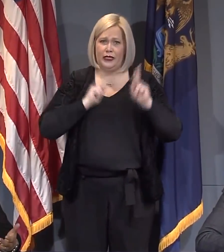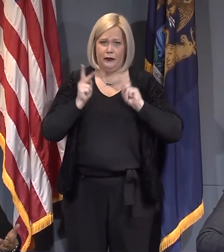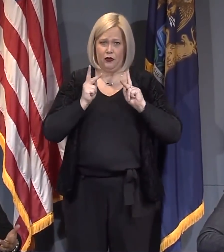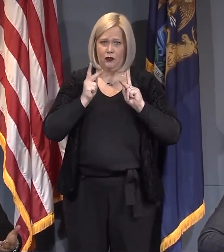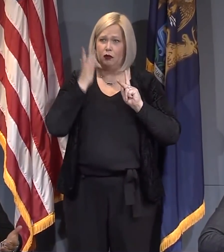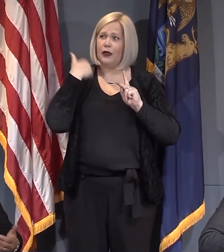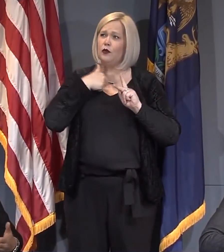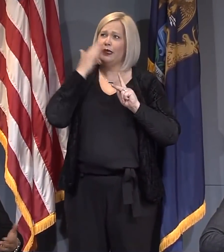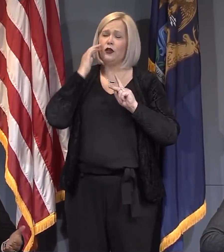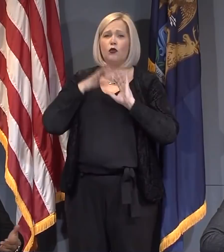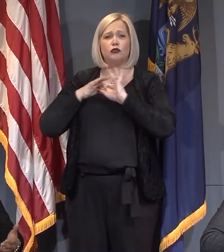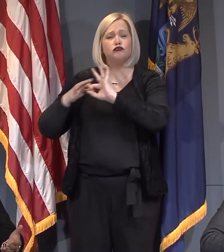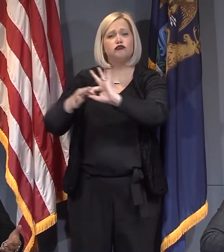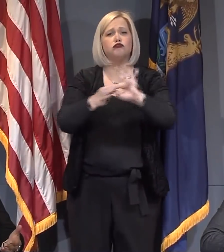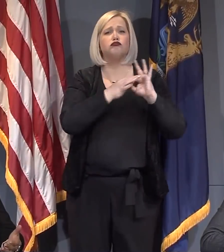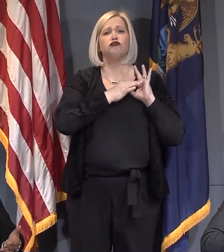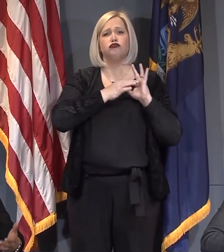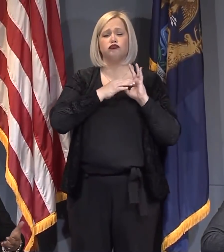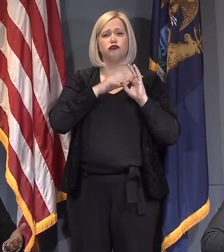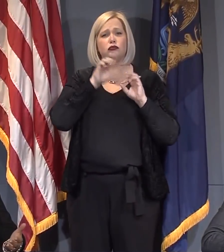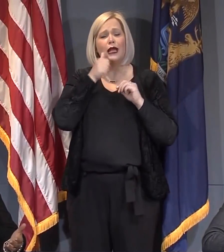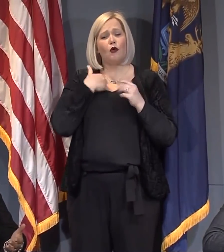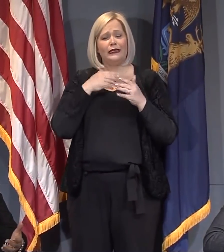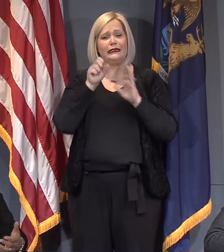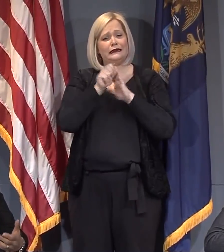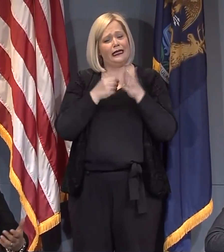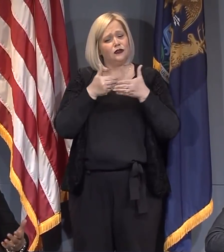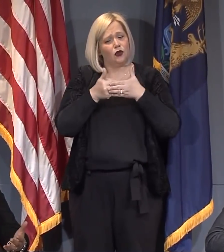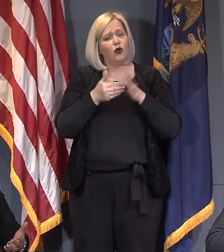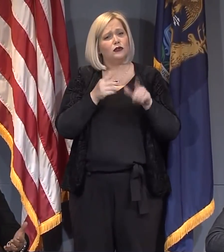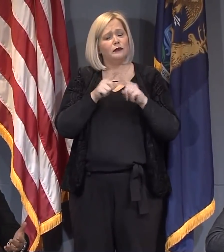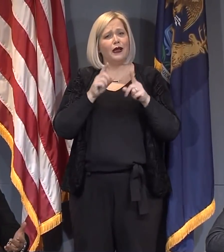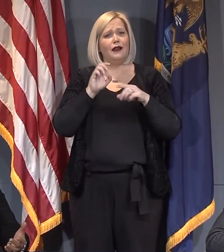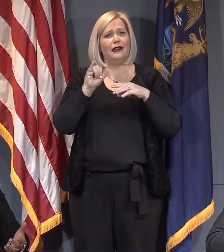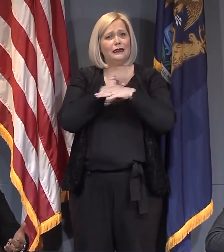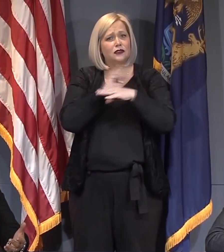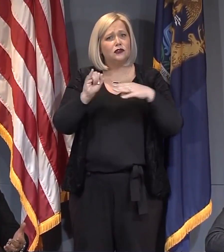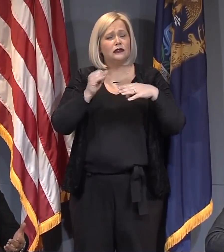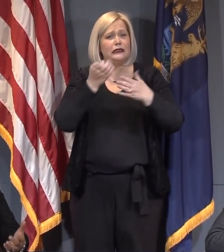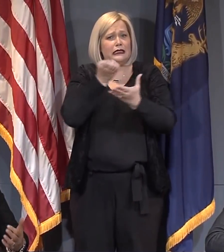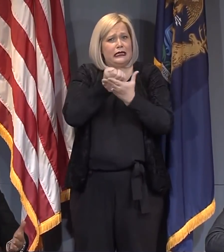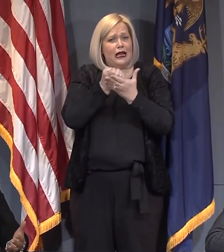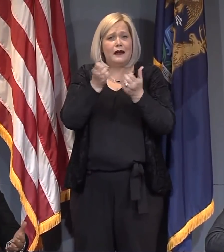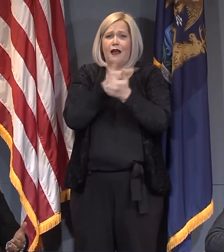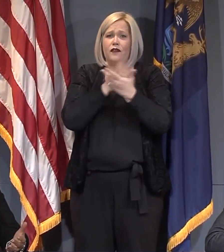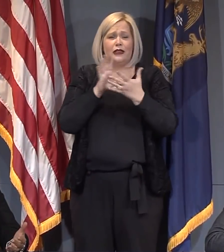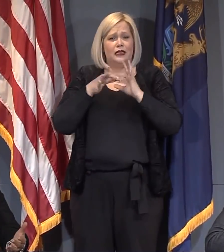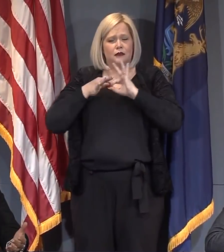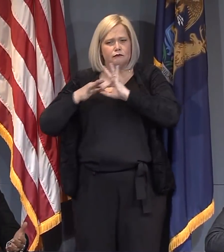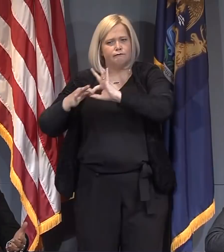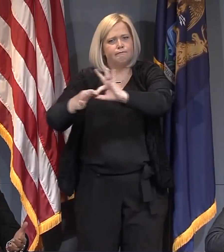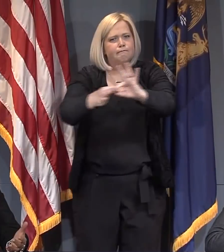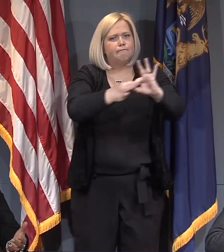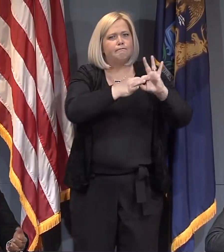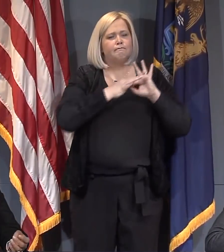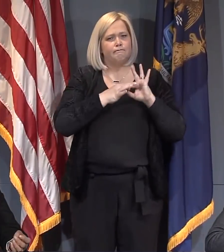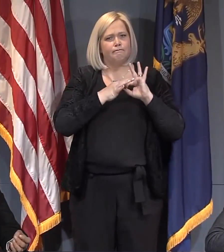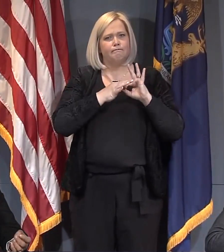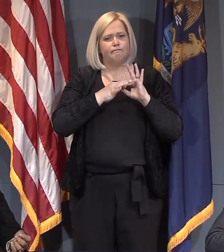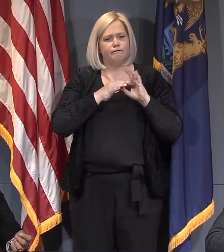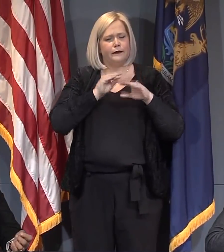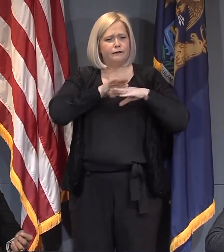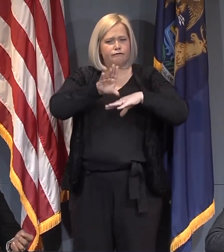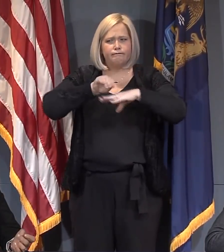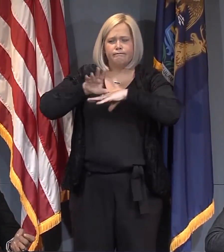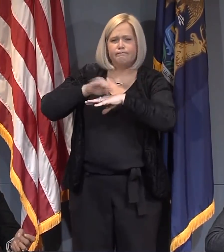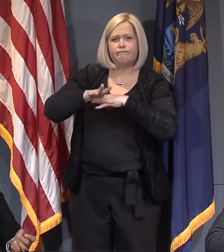connected. It's not just borders we share, but it's industry and it's an economy. So here in the Great Lakes region, we are bound